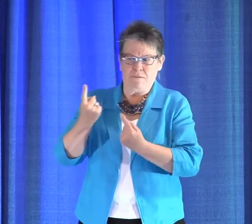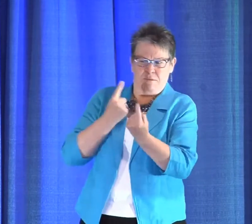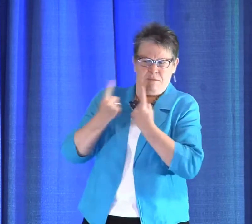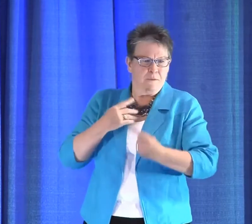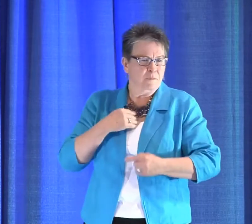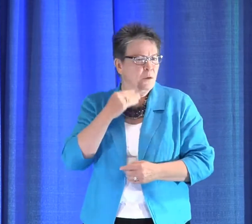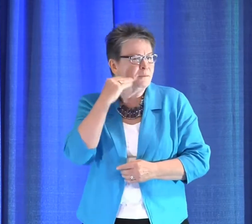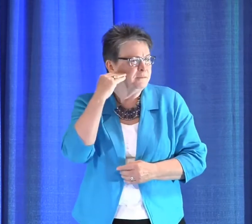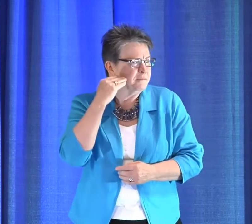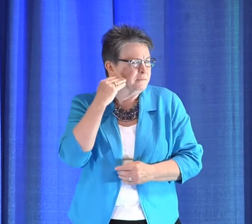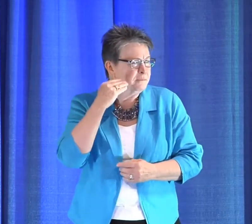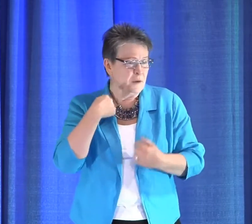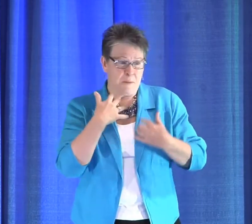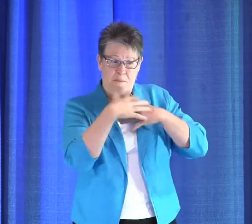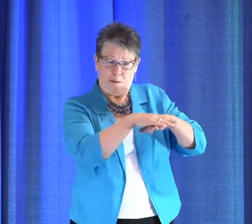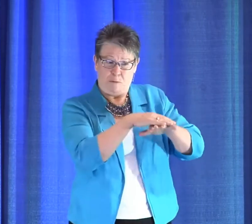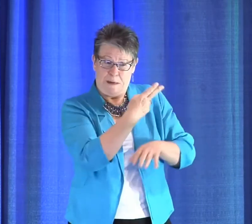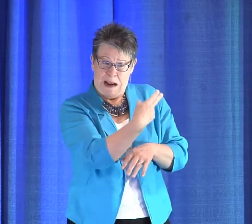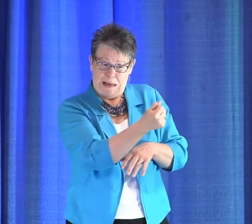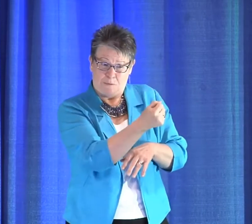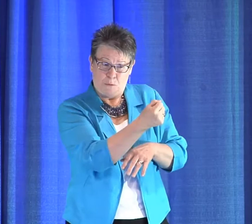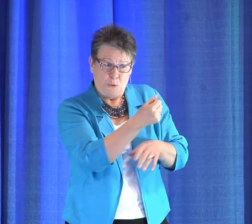small thing, but they just wanted to have access to communication.